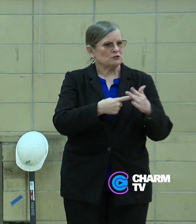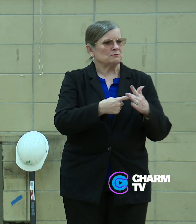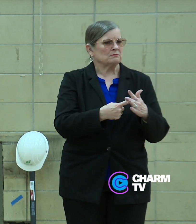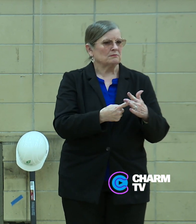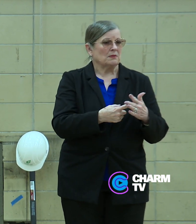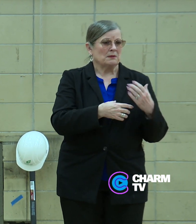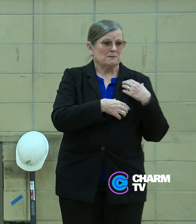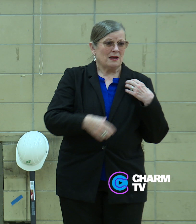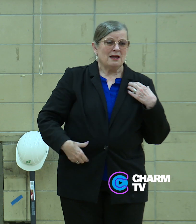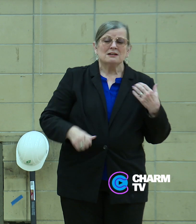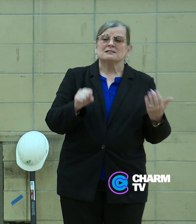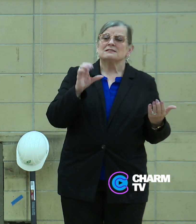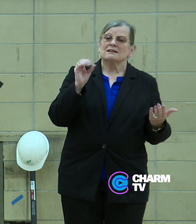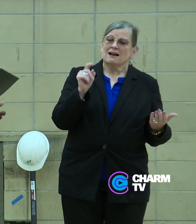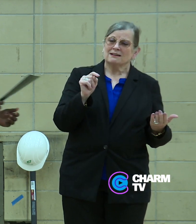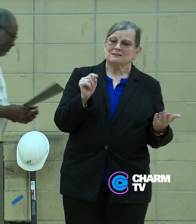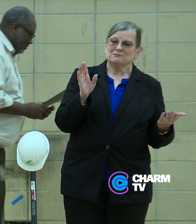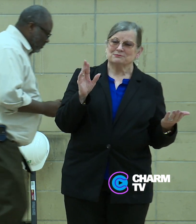coming to share a few words?